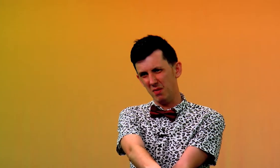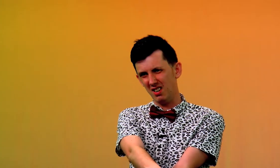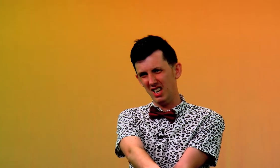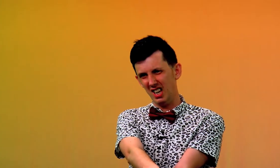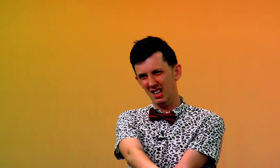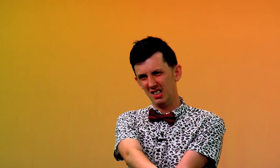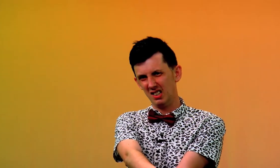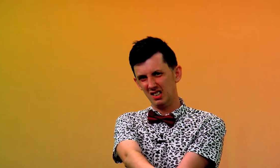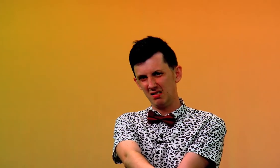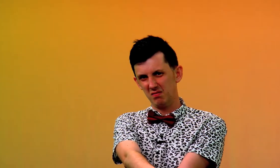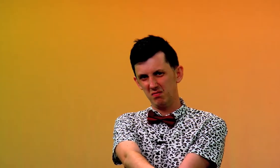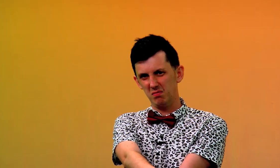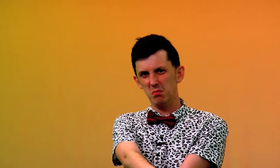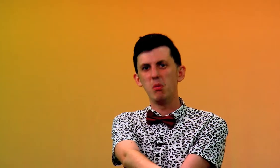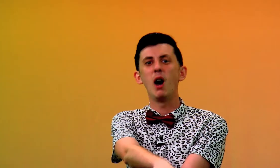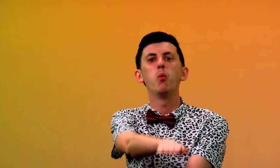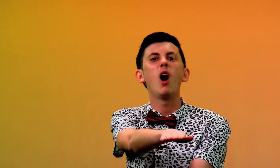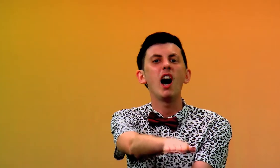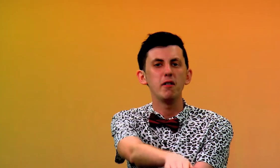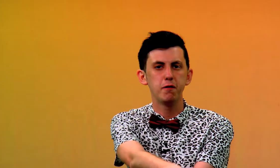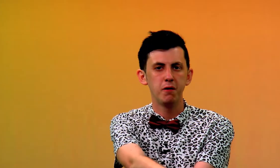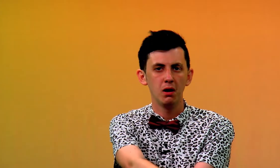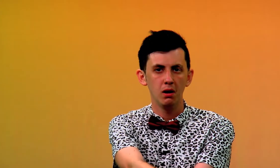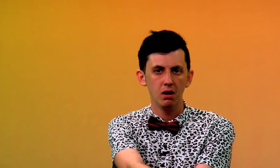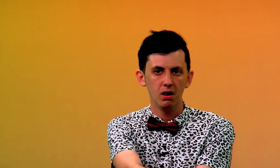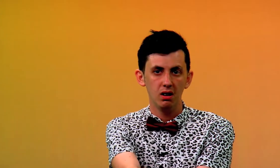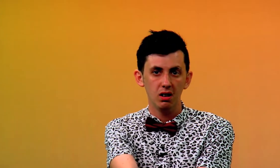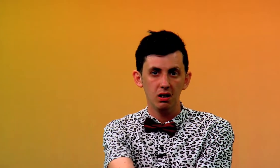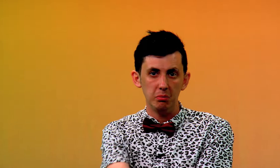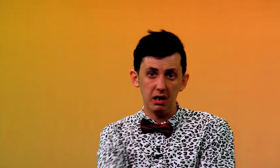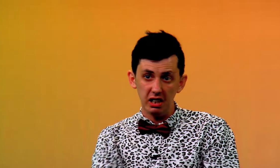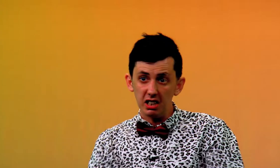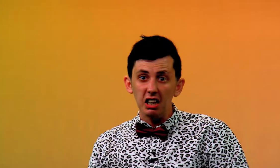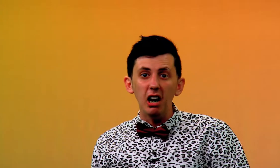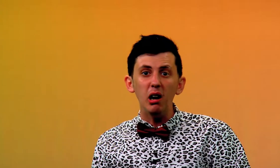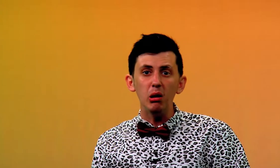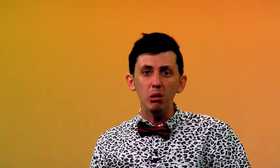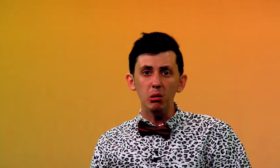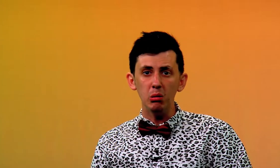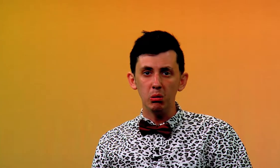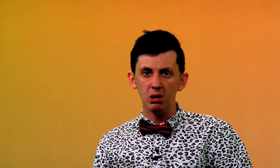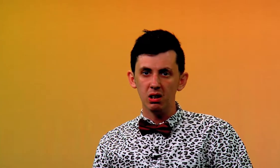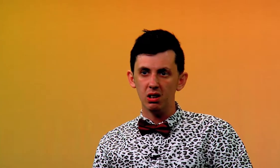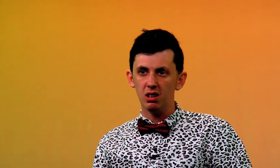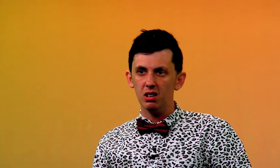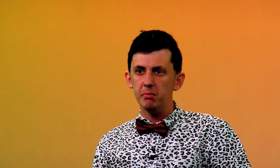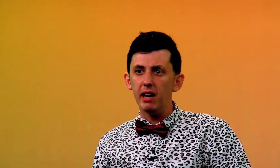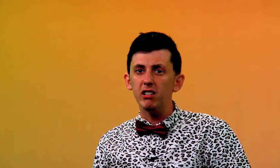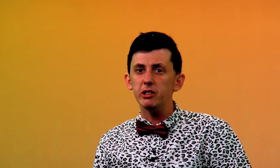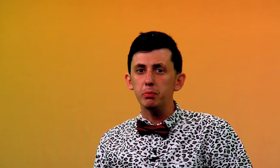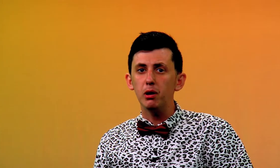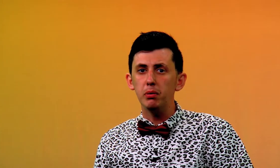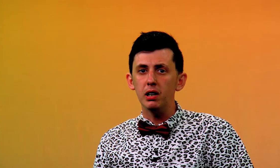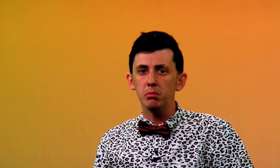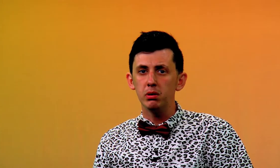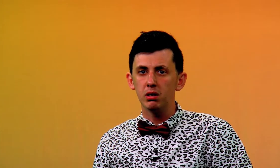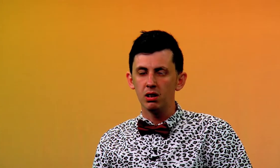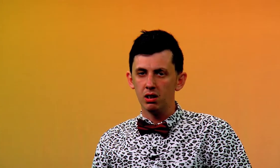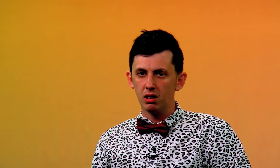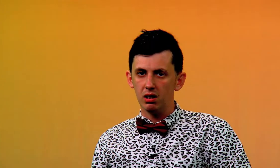Monkey. My wife. Monkey said, oh, marriage problems. I